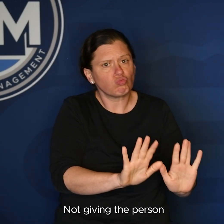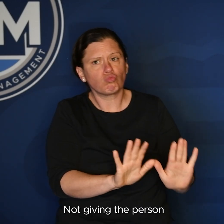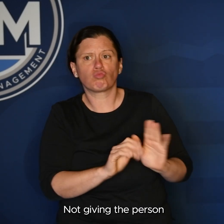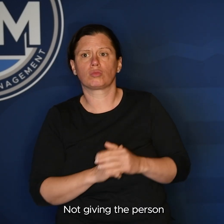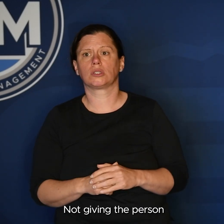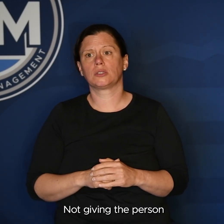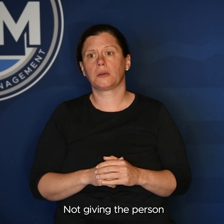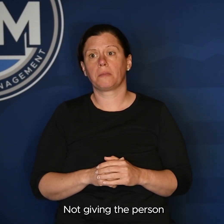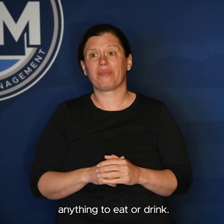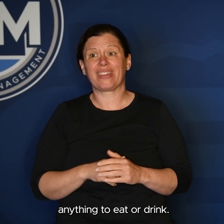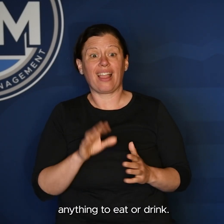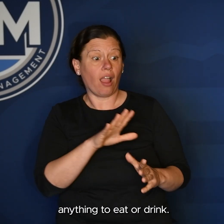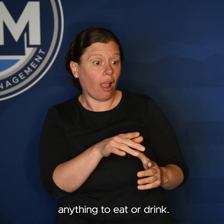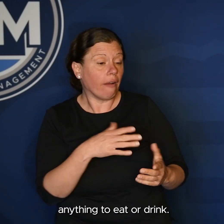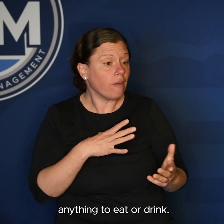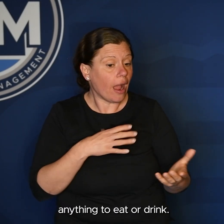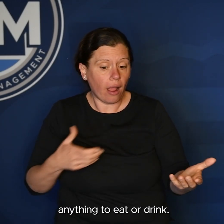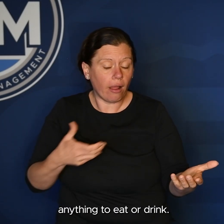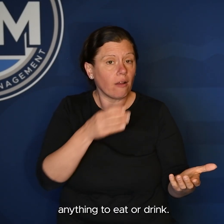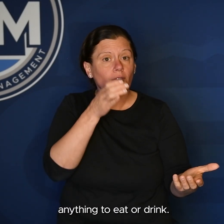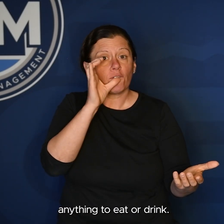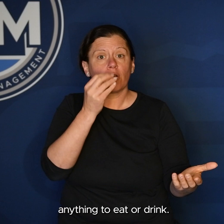not giving the person anything to eat or drink.